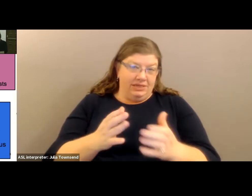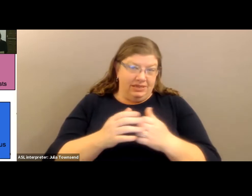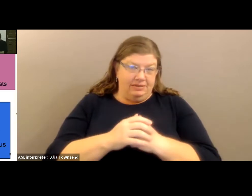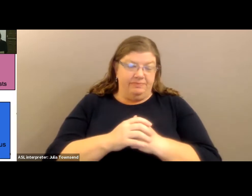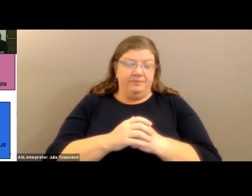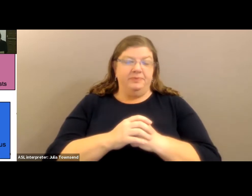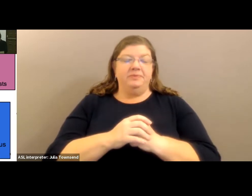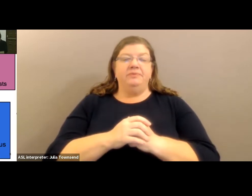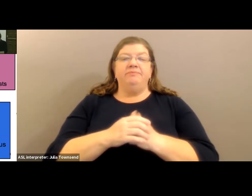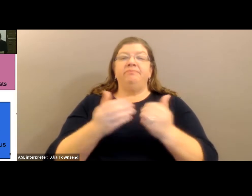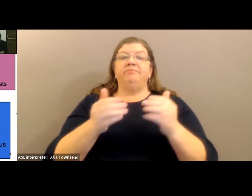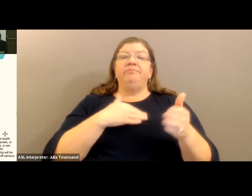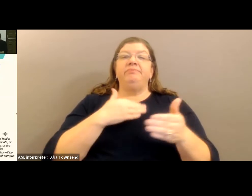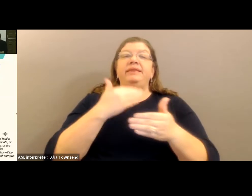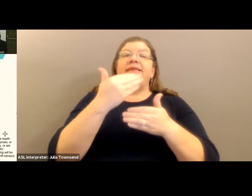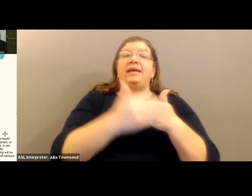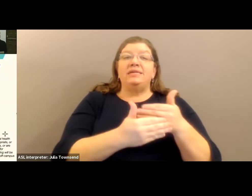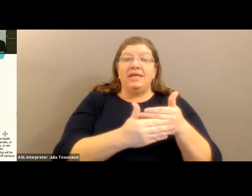Next slide.